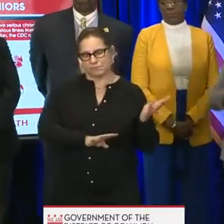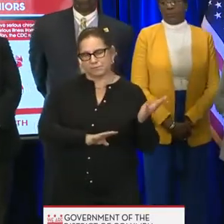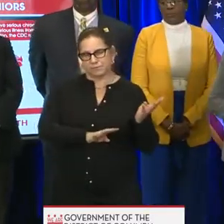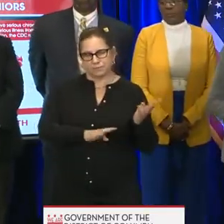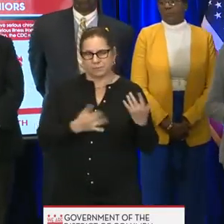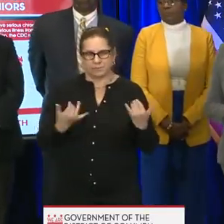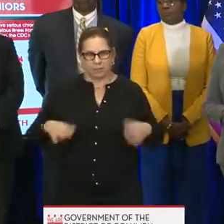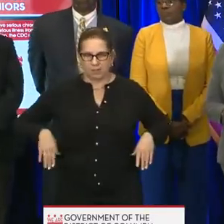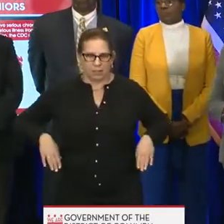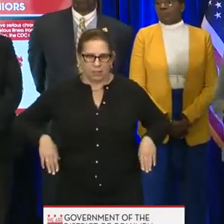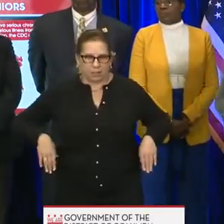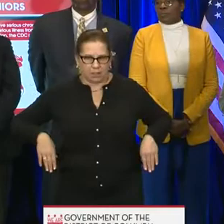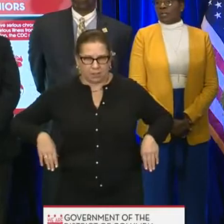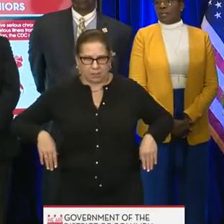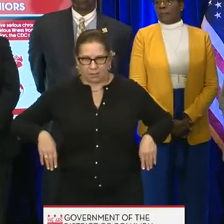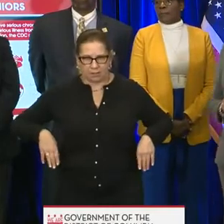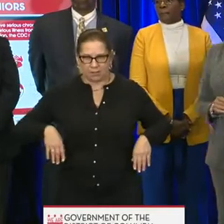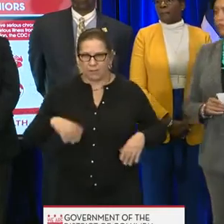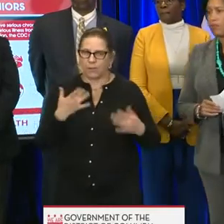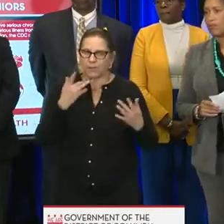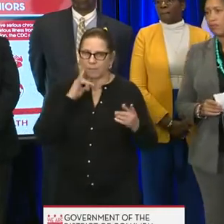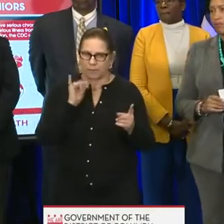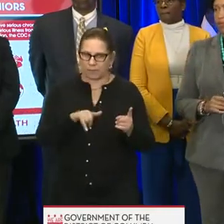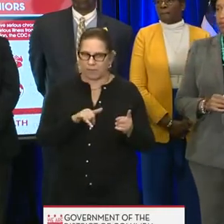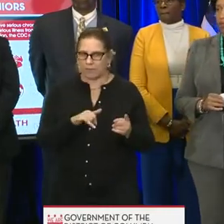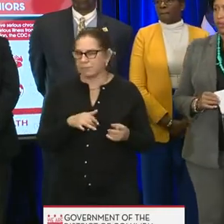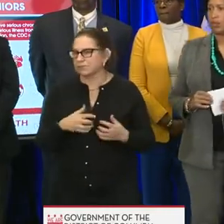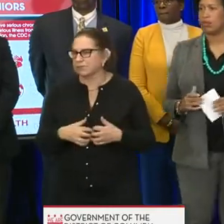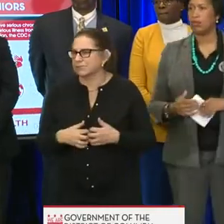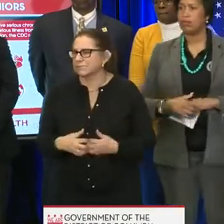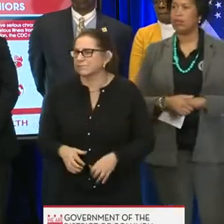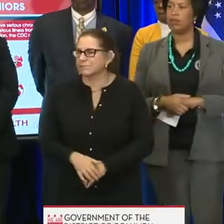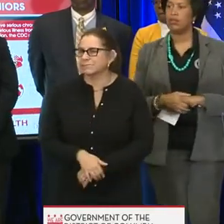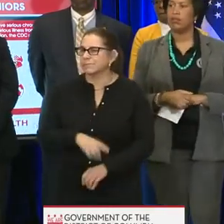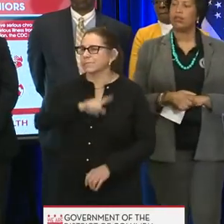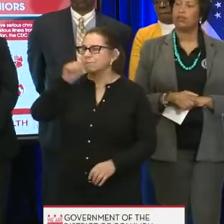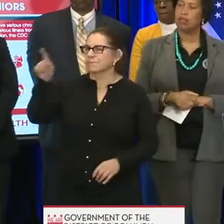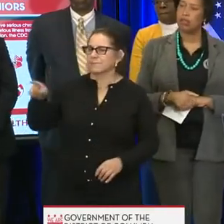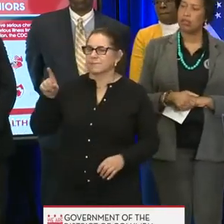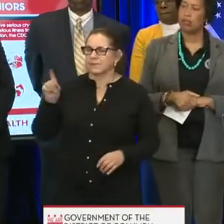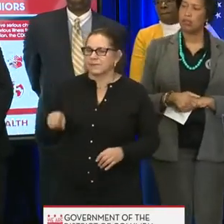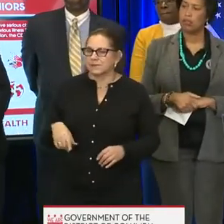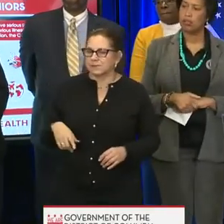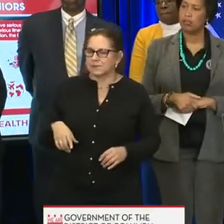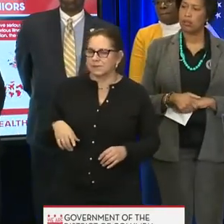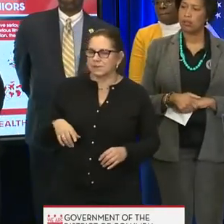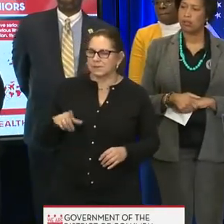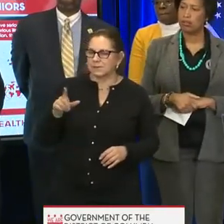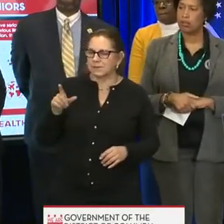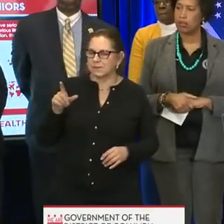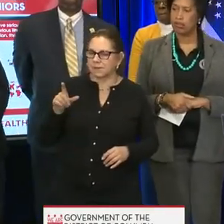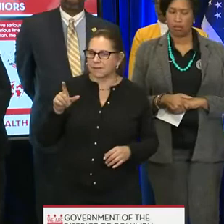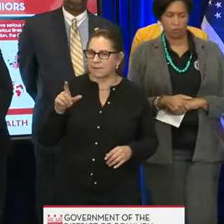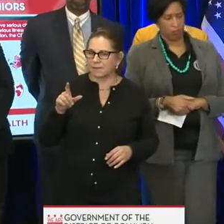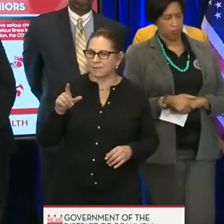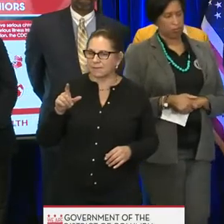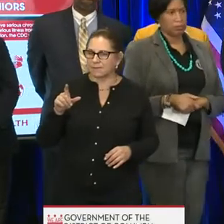Yes, Perry. Did I hear you correct that every single LEA is following DCPS's